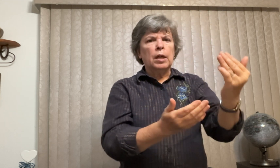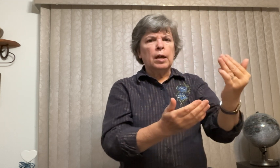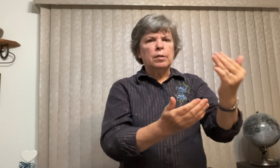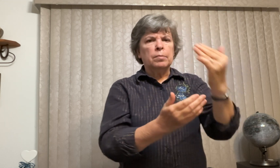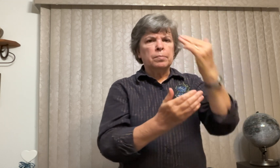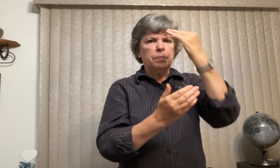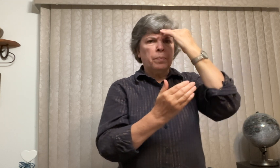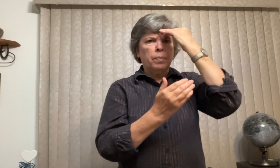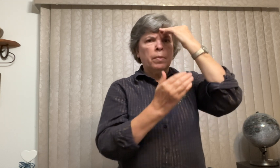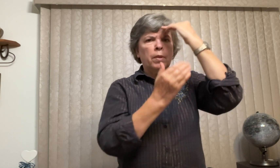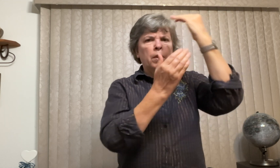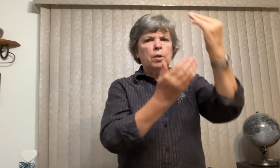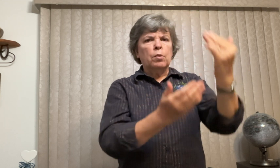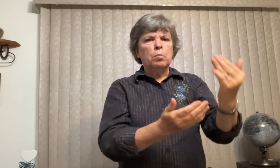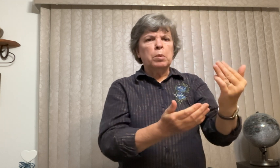that. Obey.